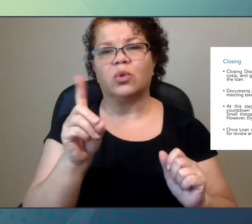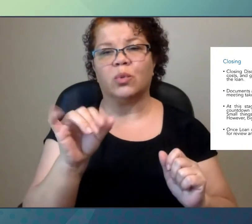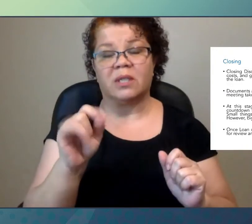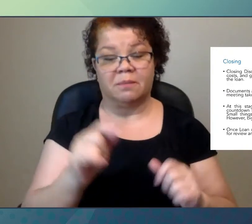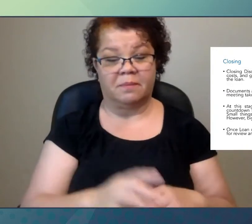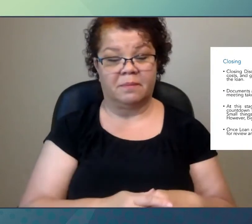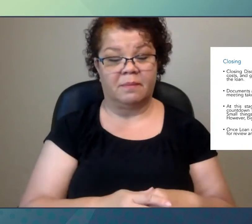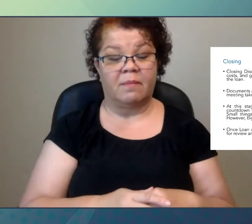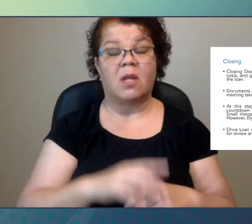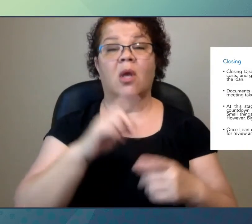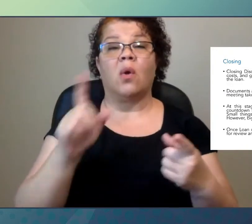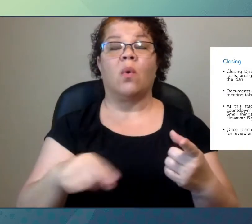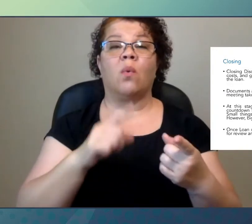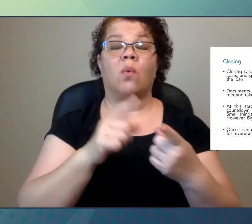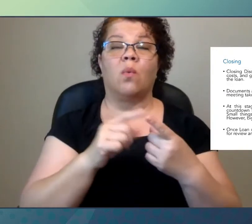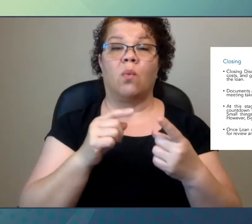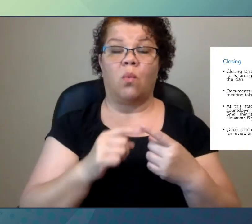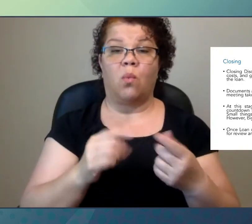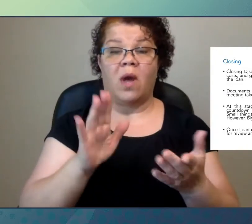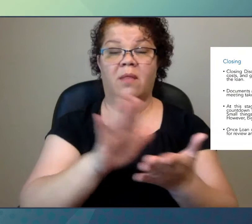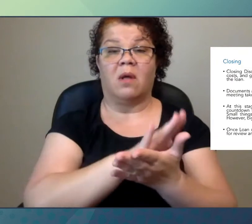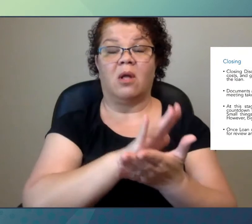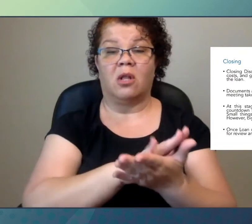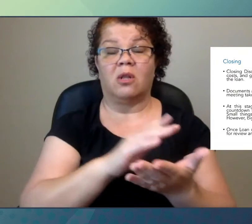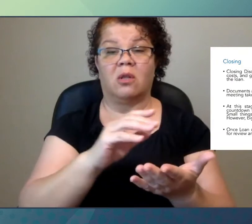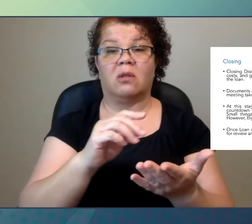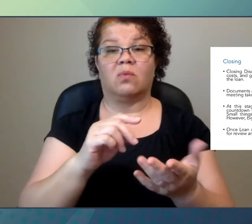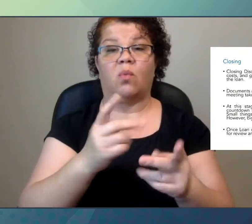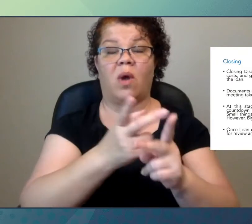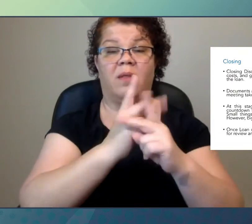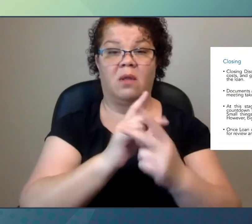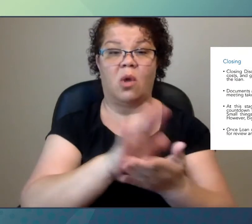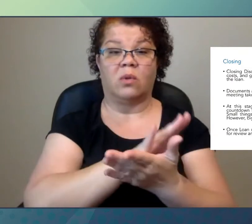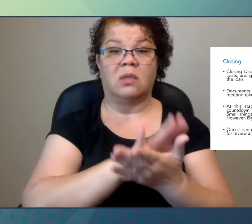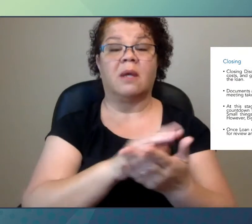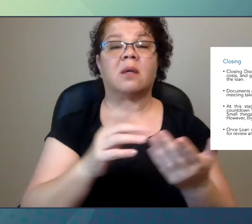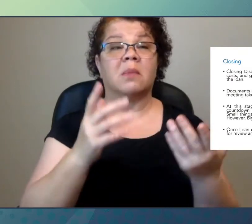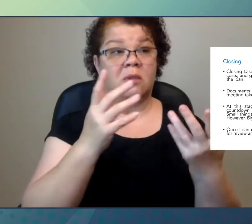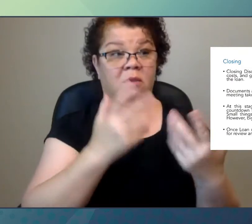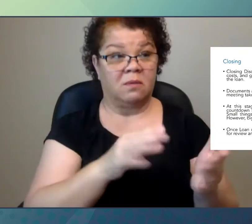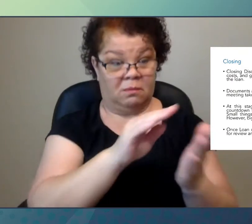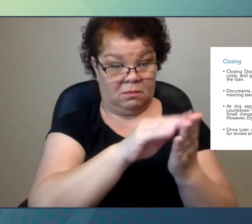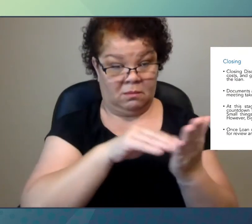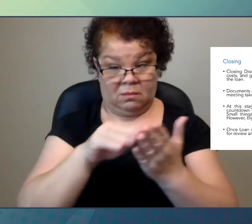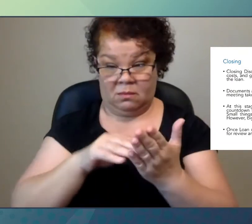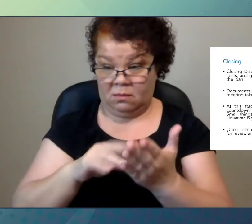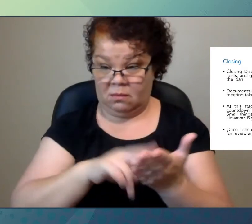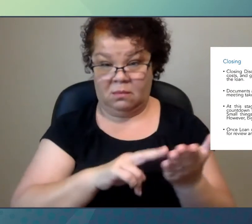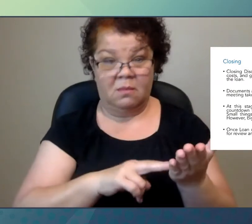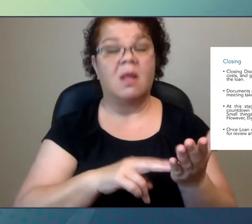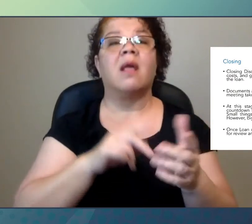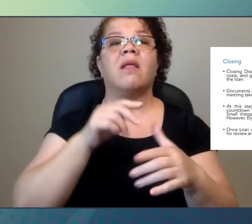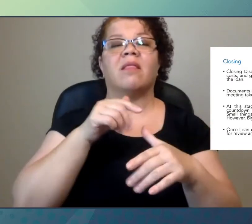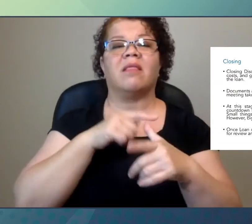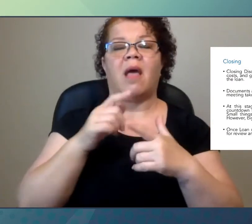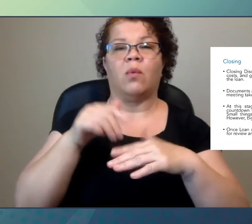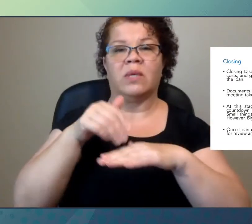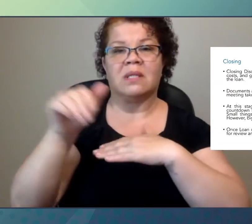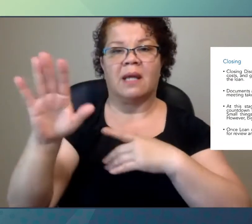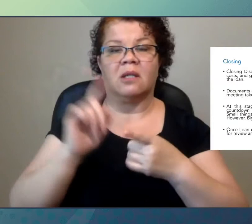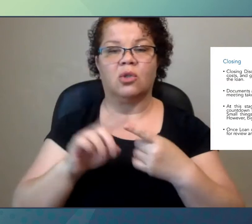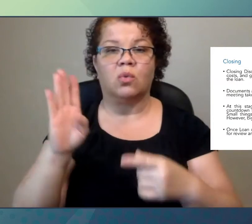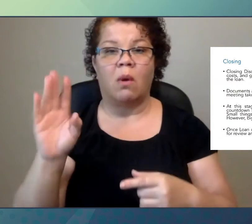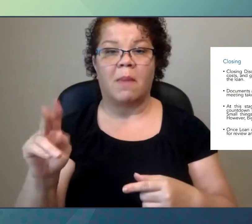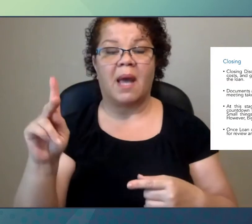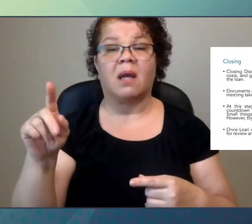loan documents are executed, the escrow officer sends them back to the bank, at which time the funder and closer review the documents